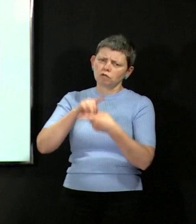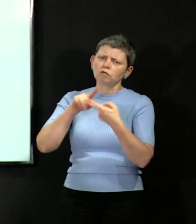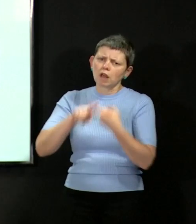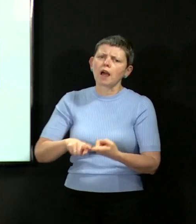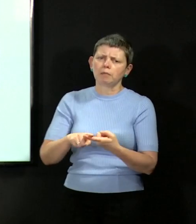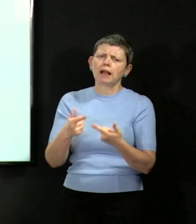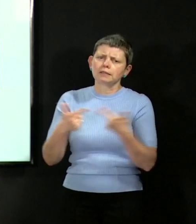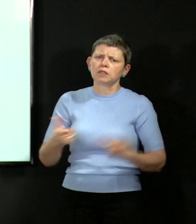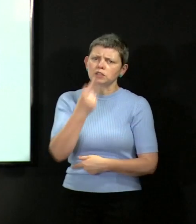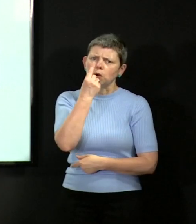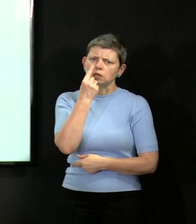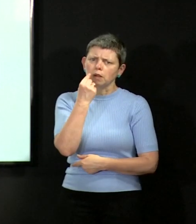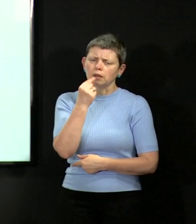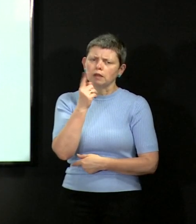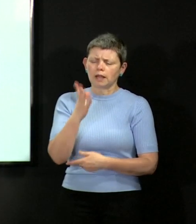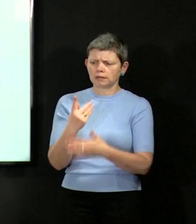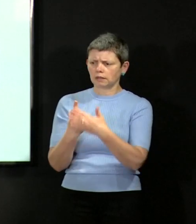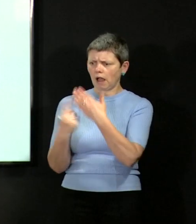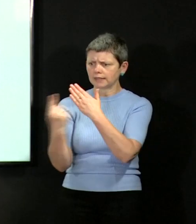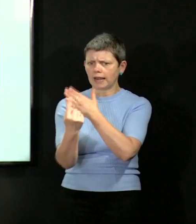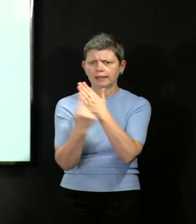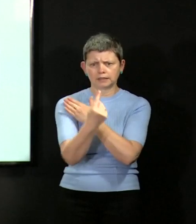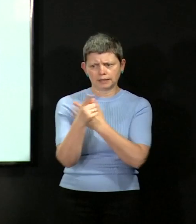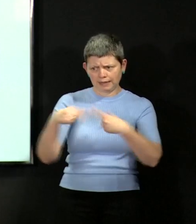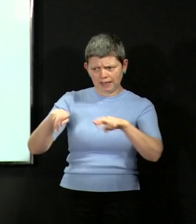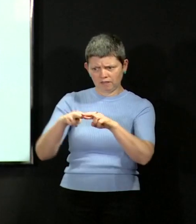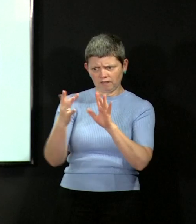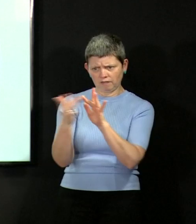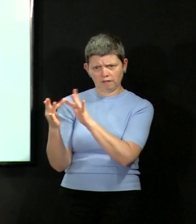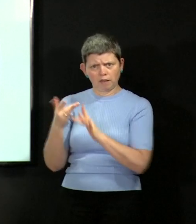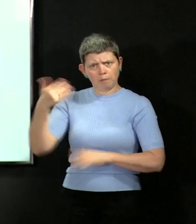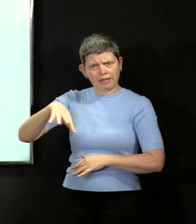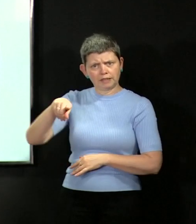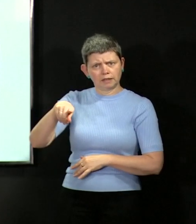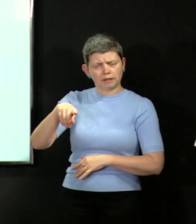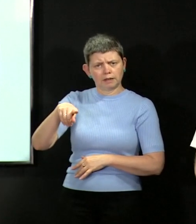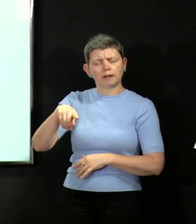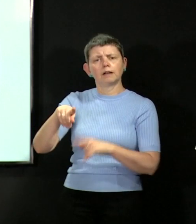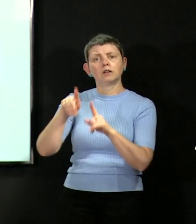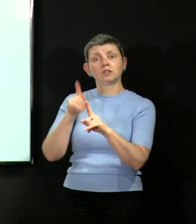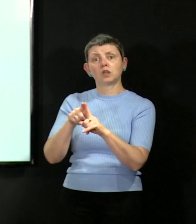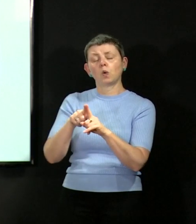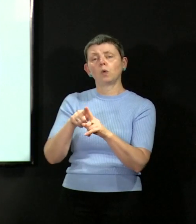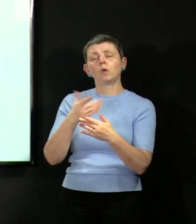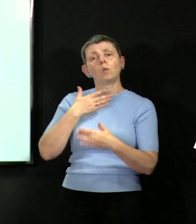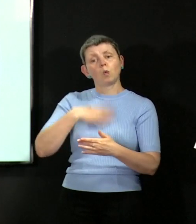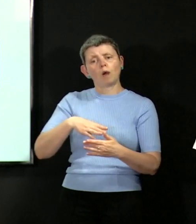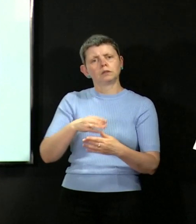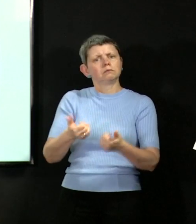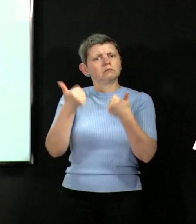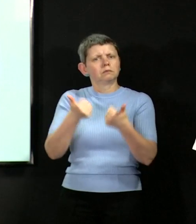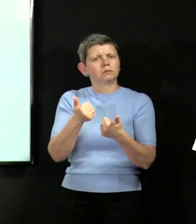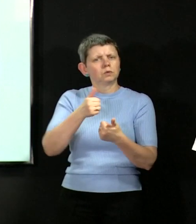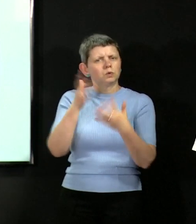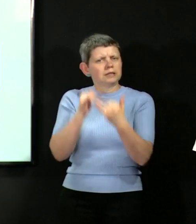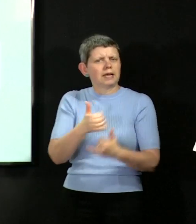those positives if they're positive. But those are two different things. So isolate the positives and get the test as reliable as you possibly can. Okay, thanks,